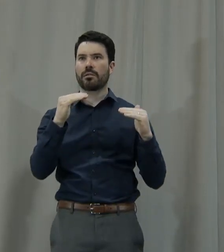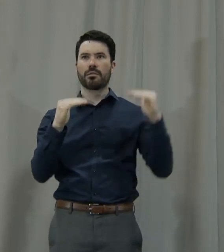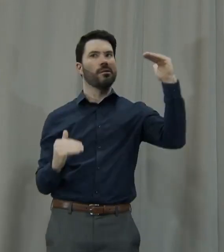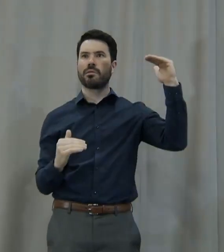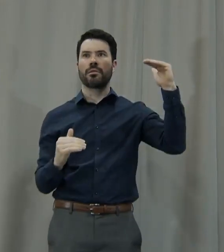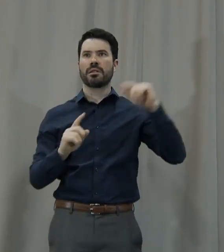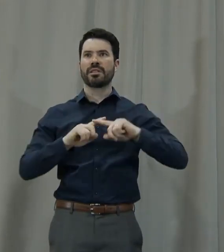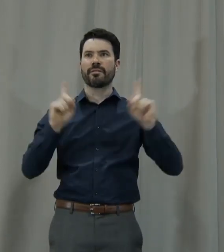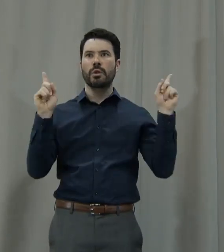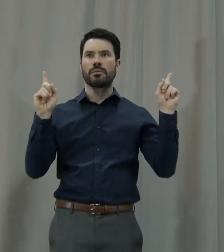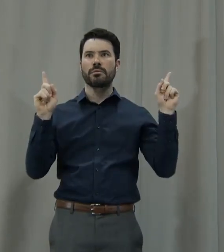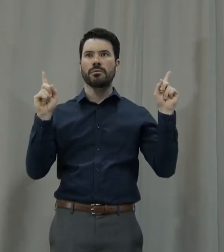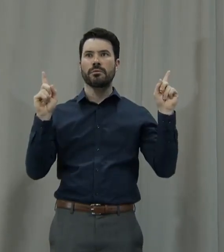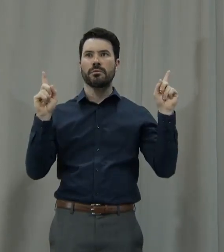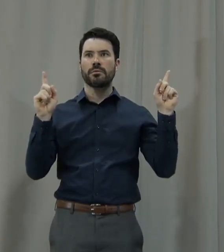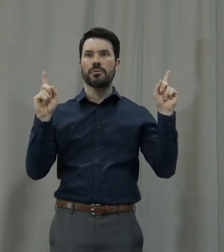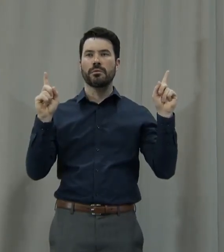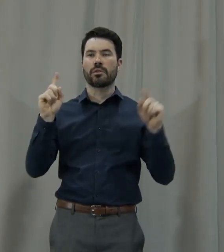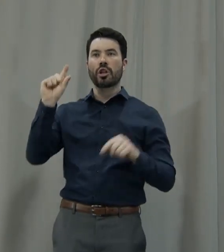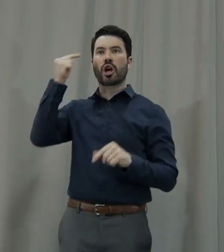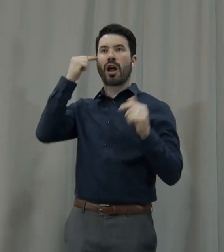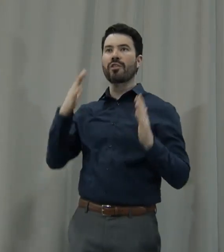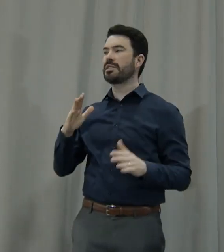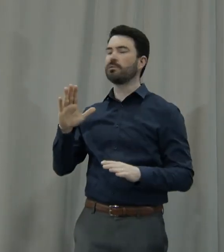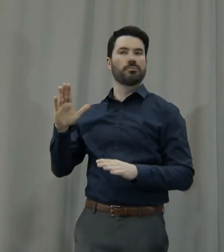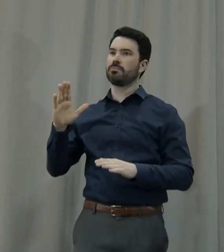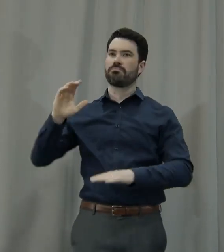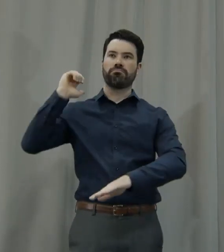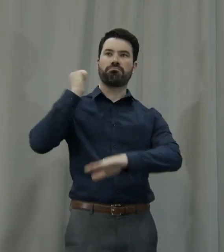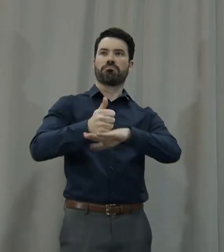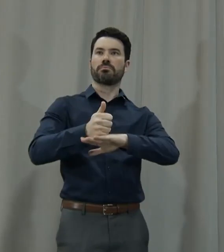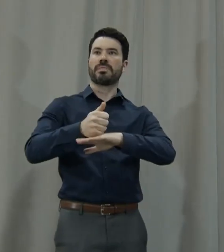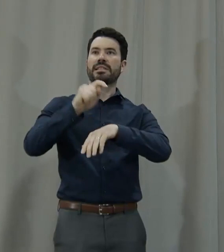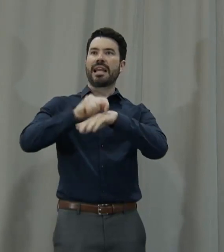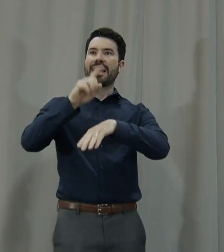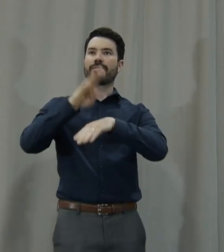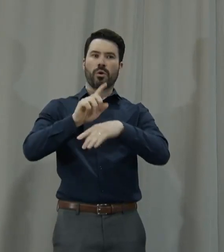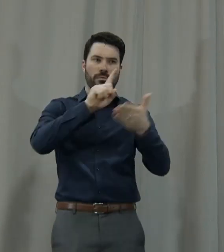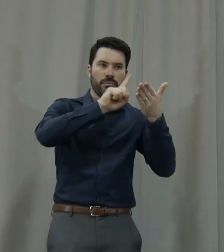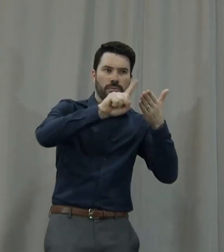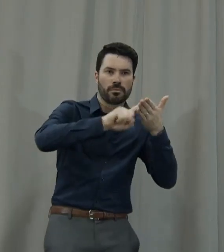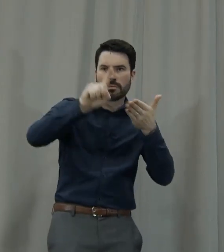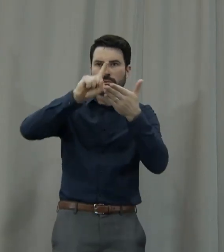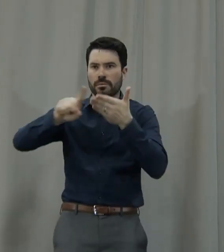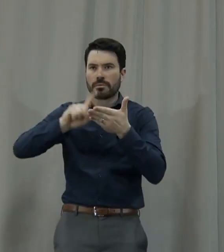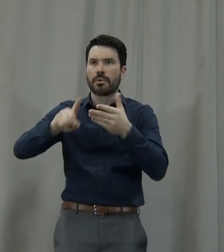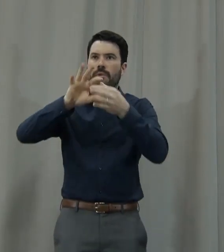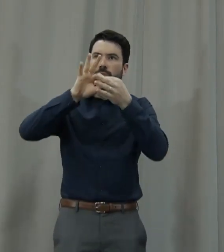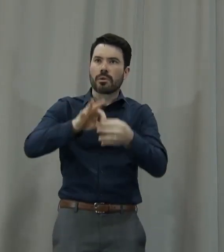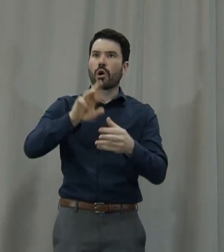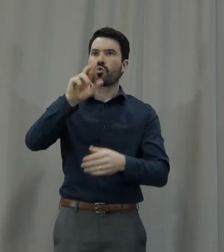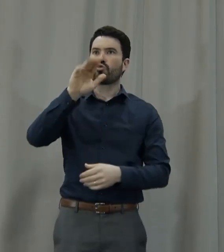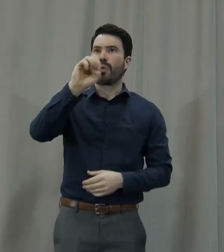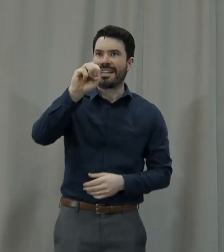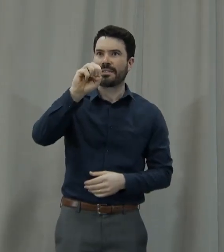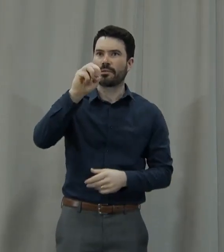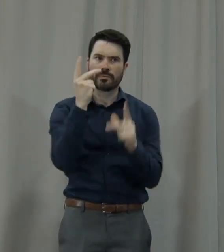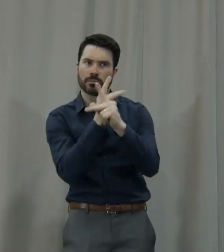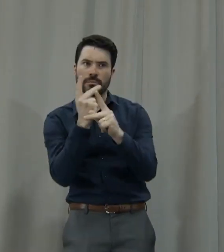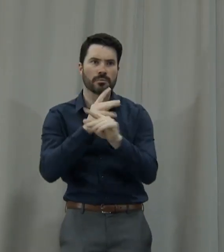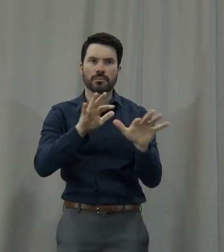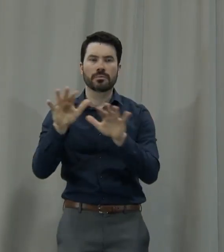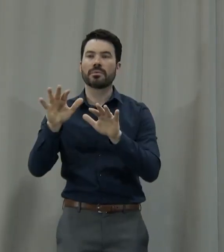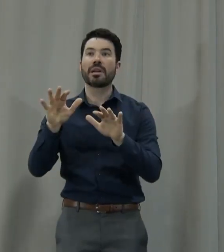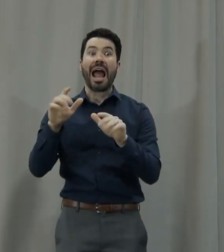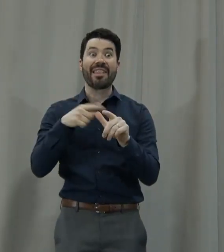the causes of the coronavirus related to racial disparities and recommended action and to recommend actions